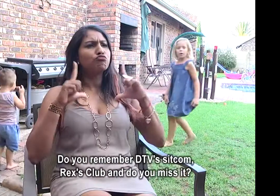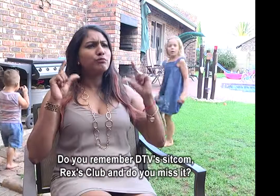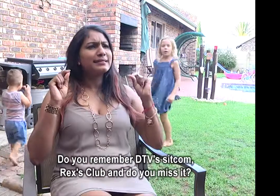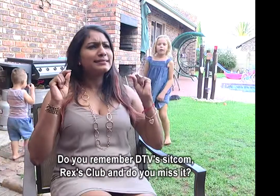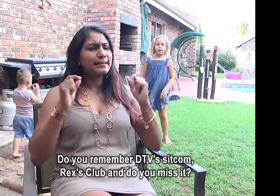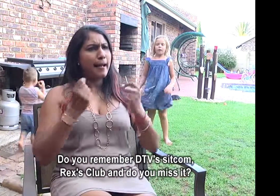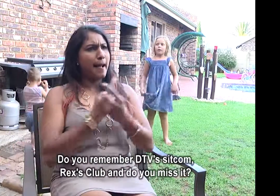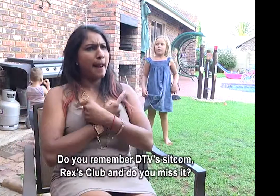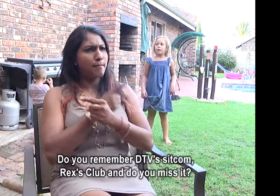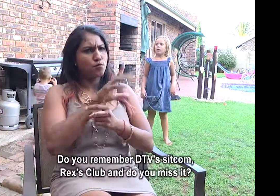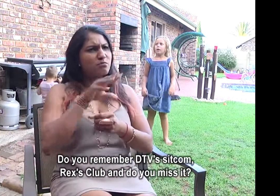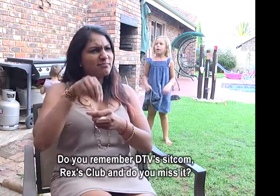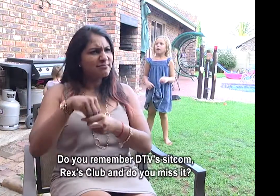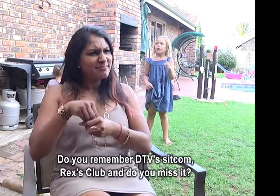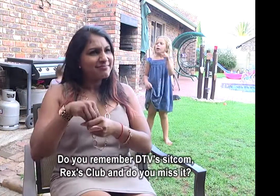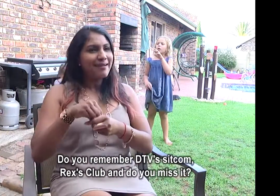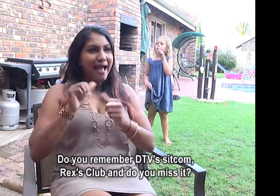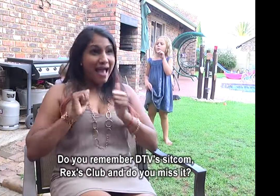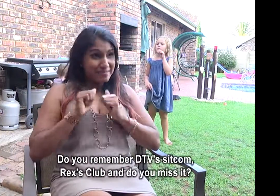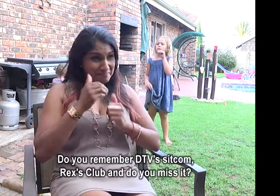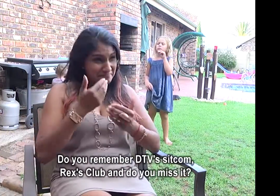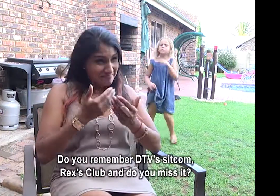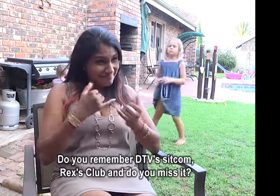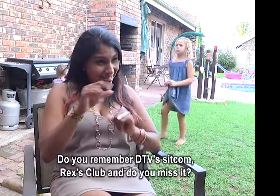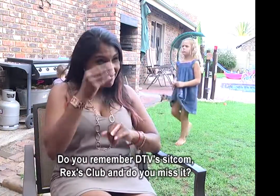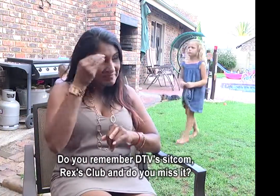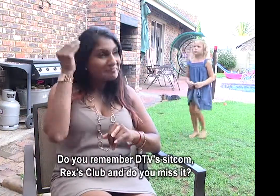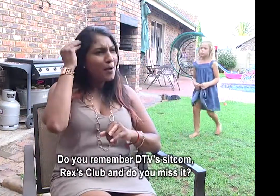remember DTV sitcom Rex's Club, and do you miss it?